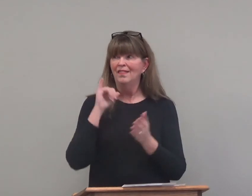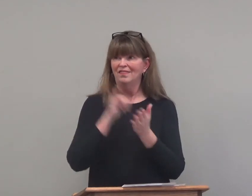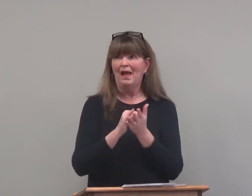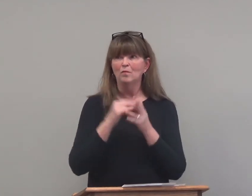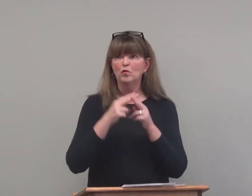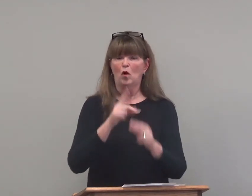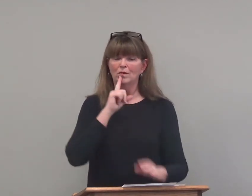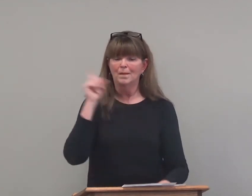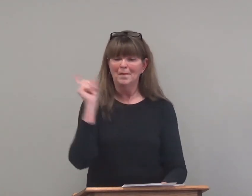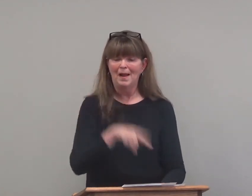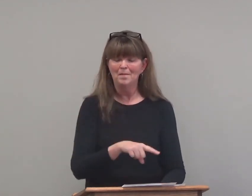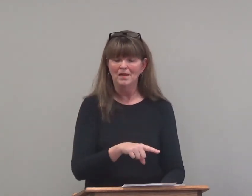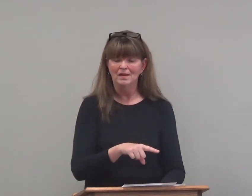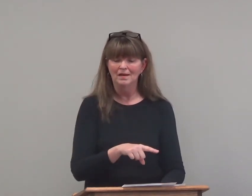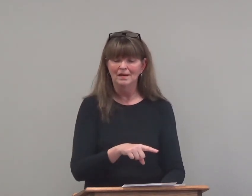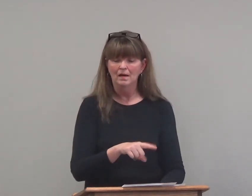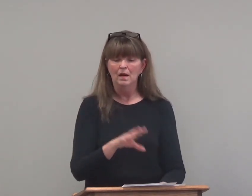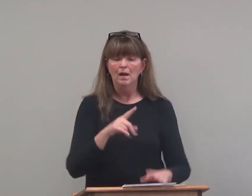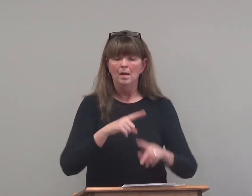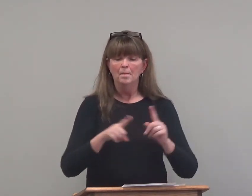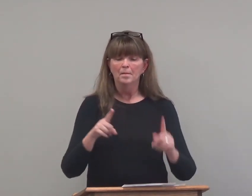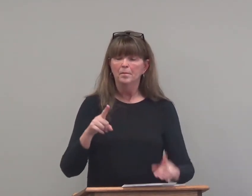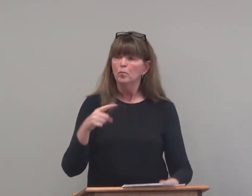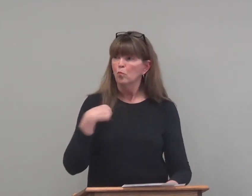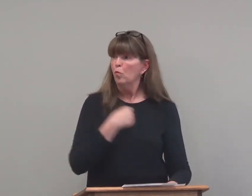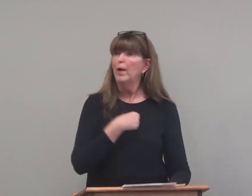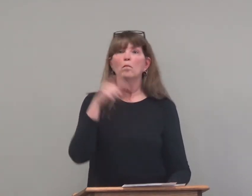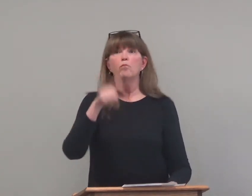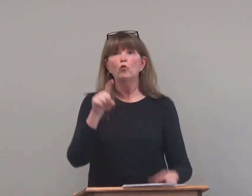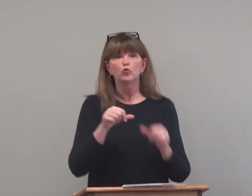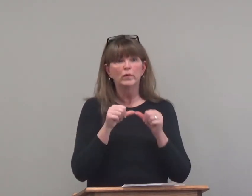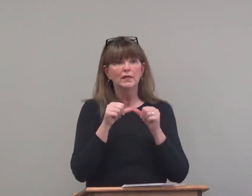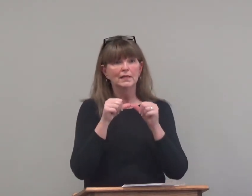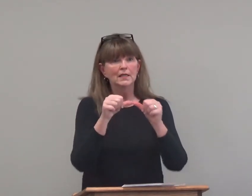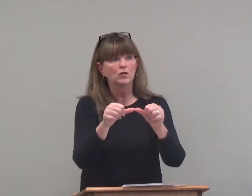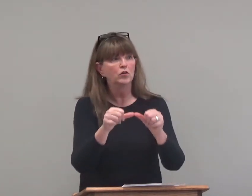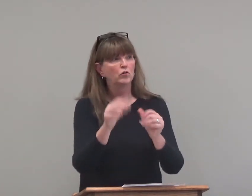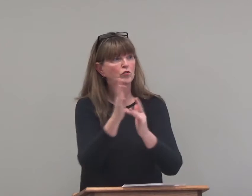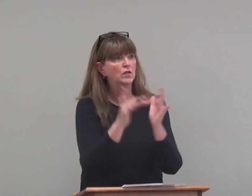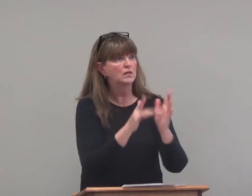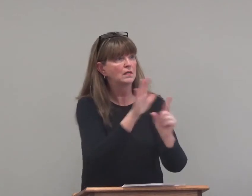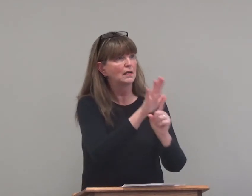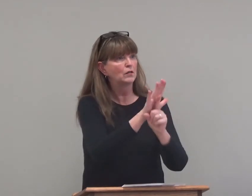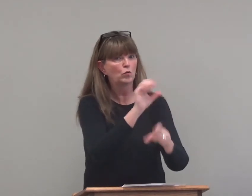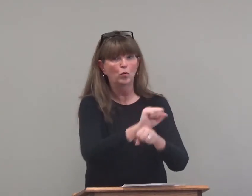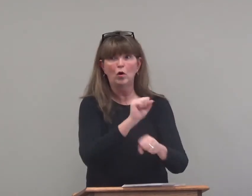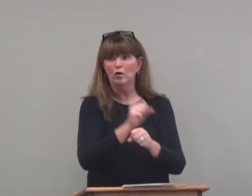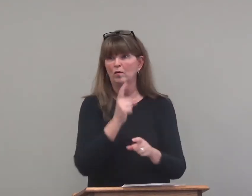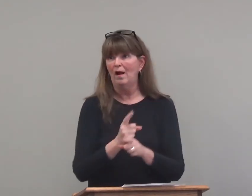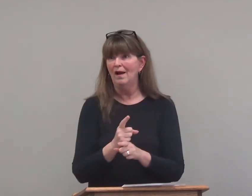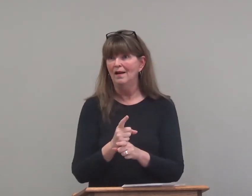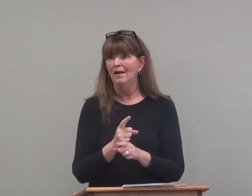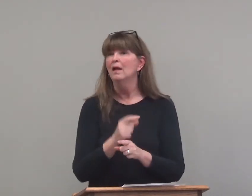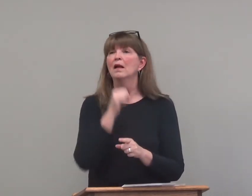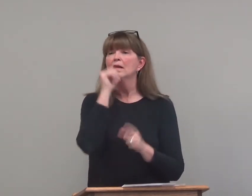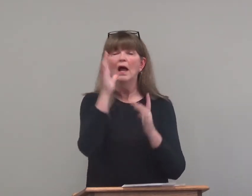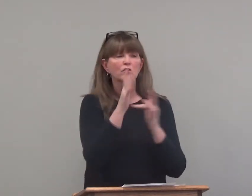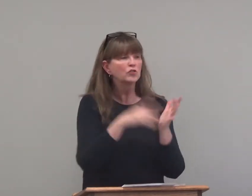the world. That was the great commissioning, that we are supposed to continue the work of